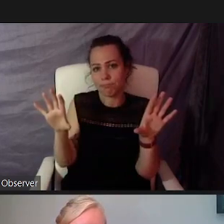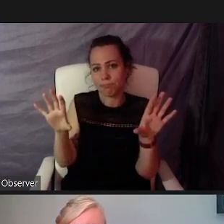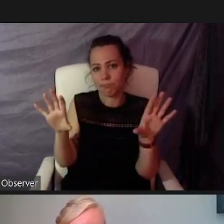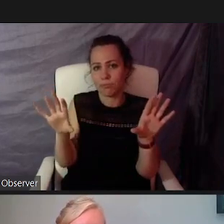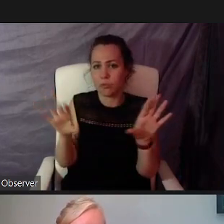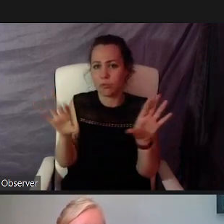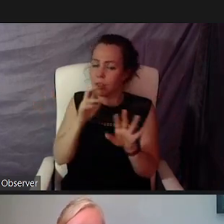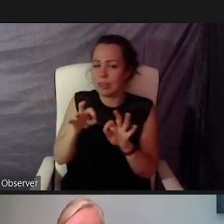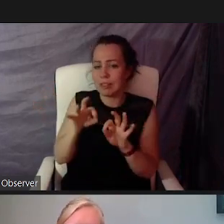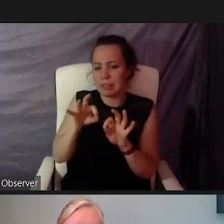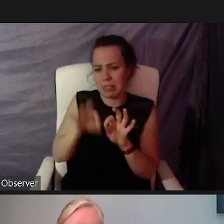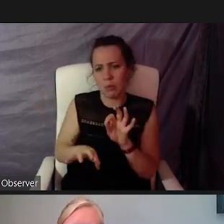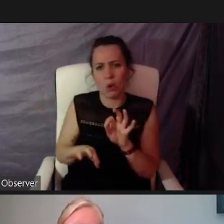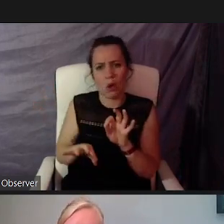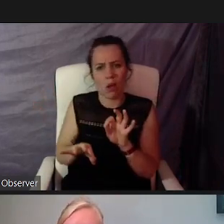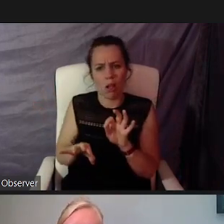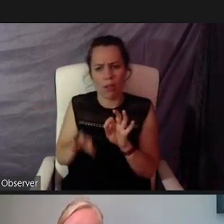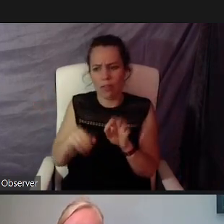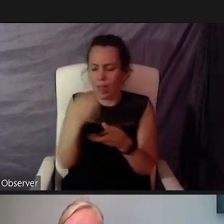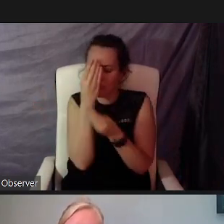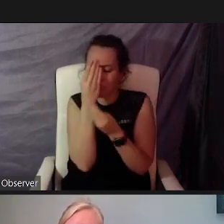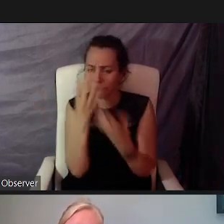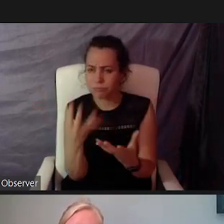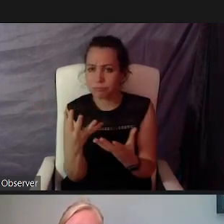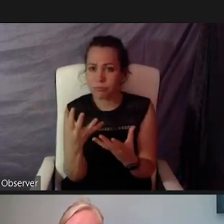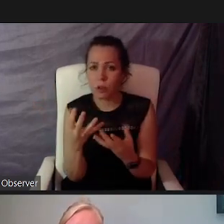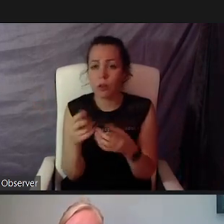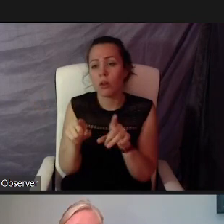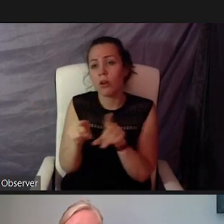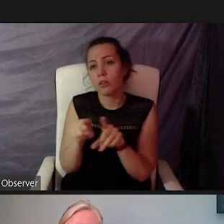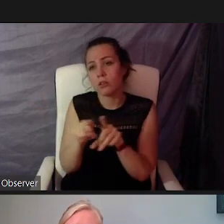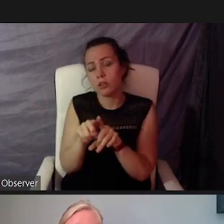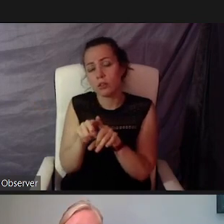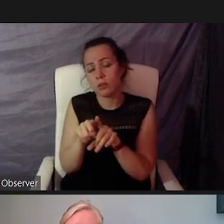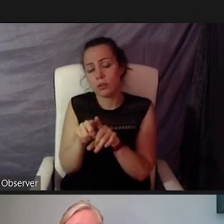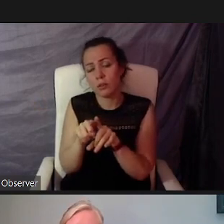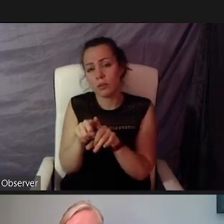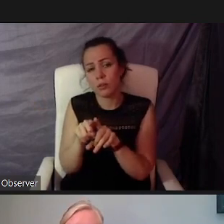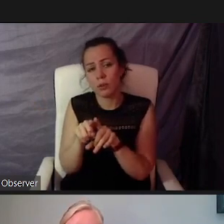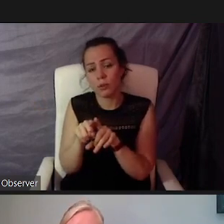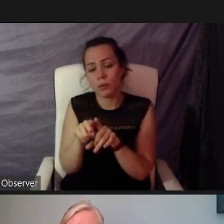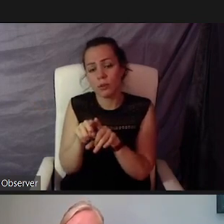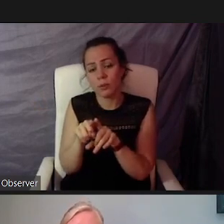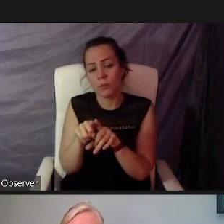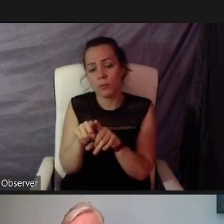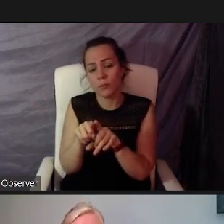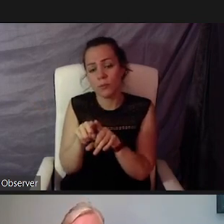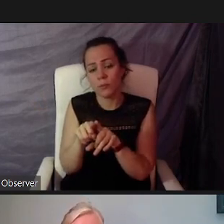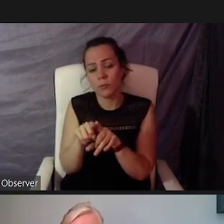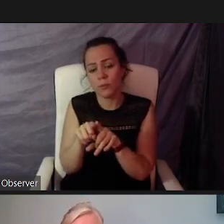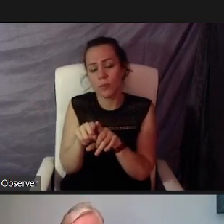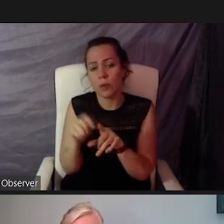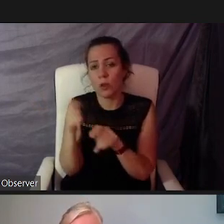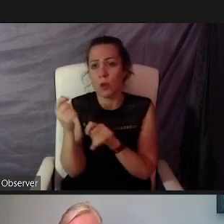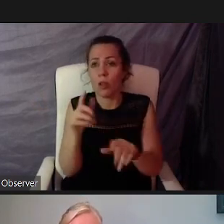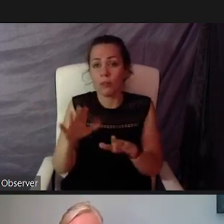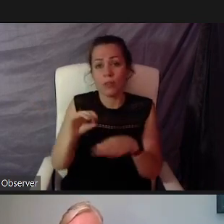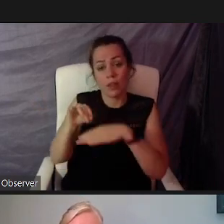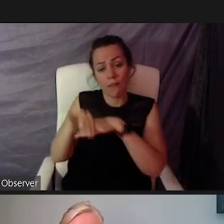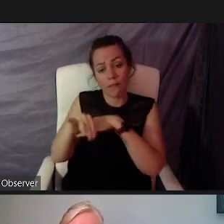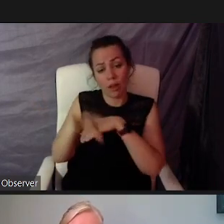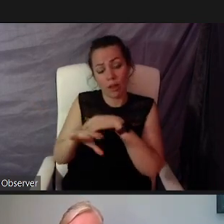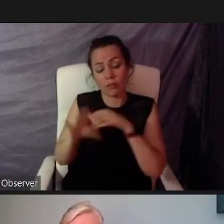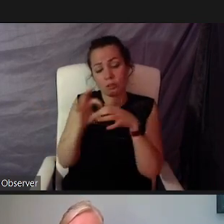very simple action that can be taken. Similarly, all the advice about taking care of yourself, so